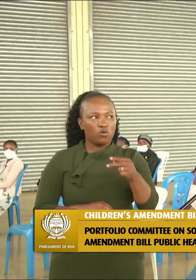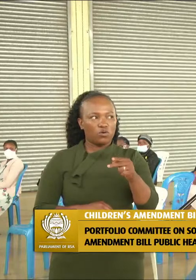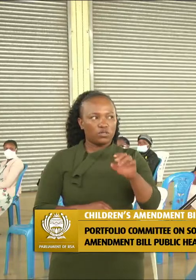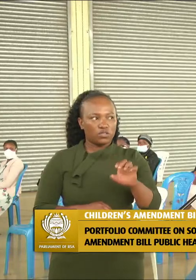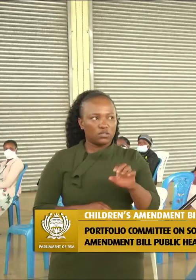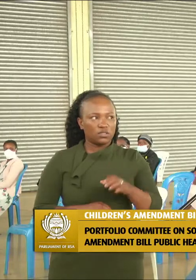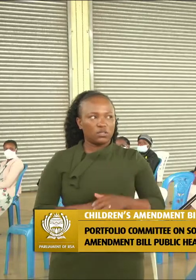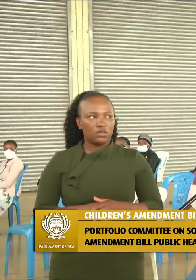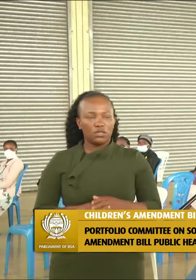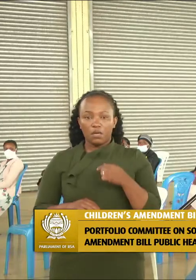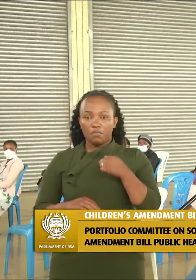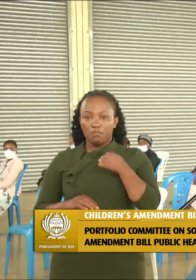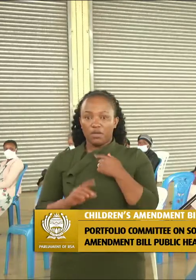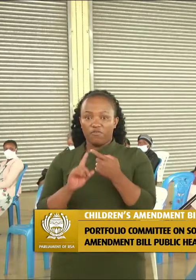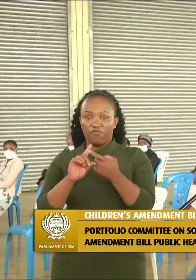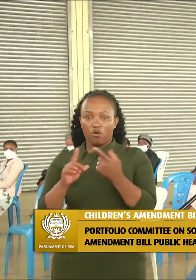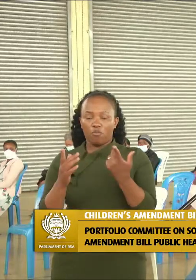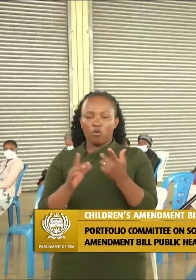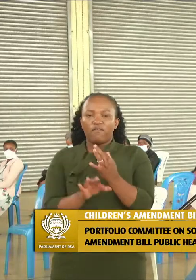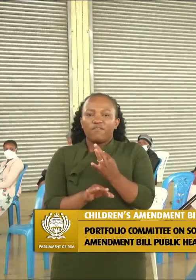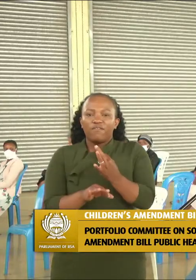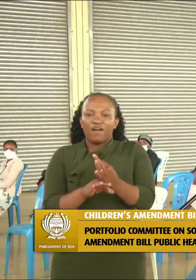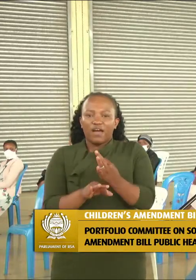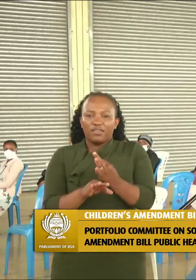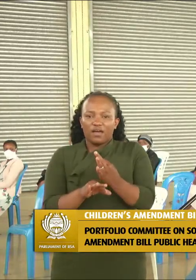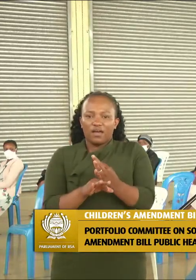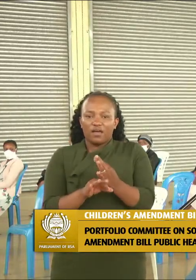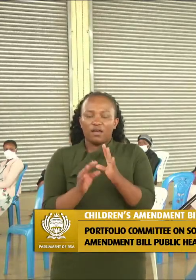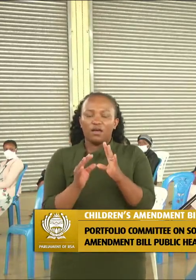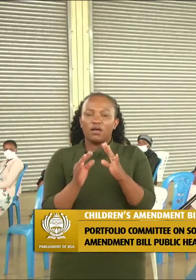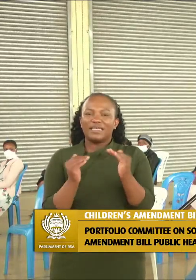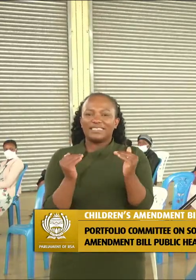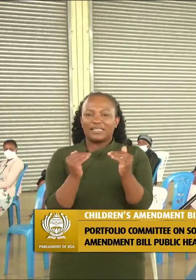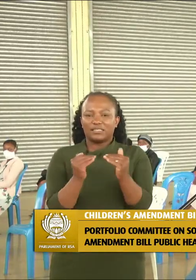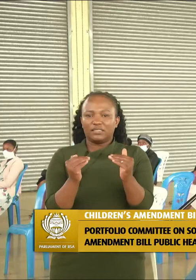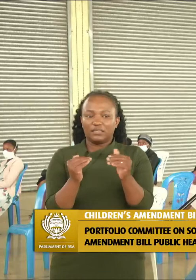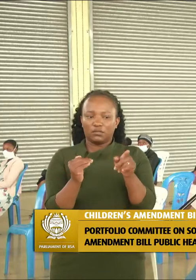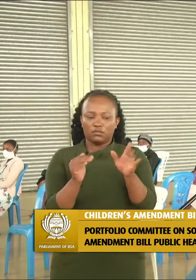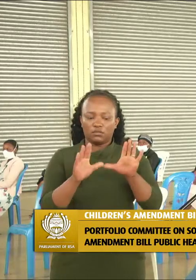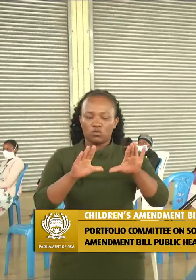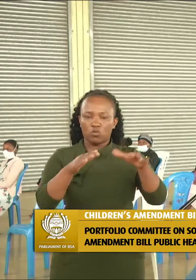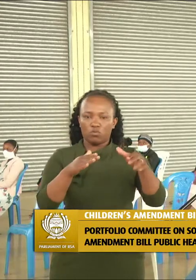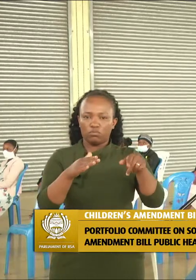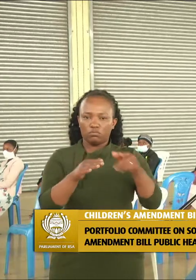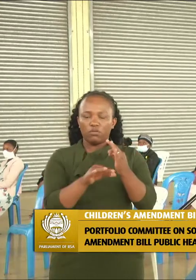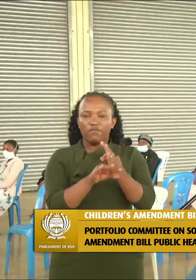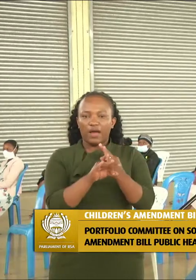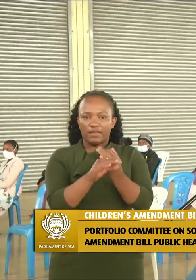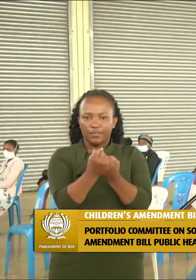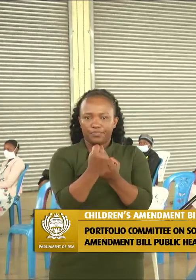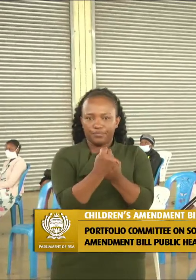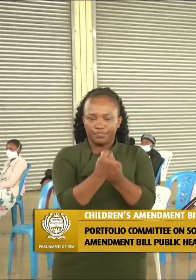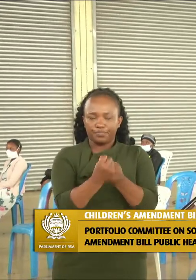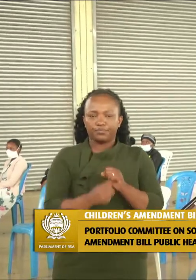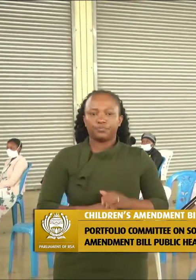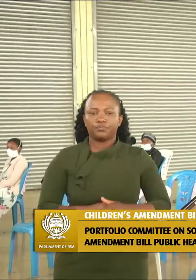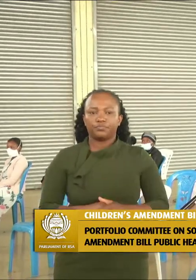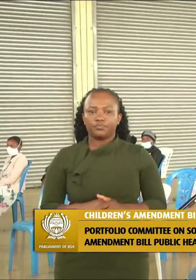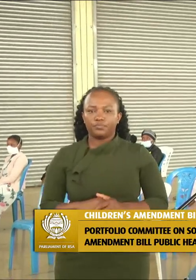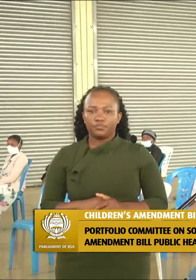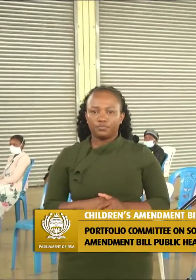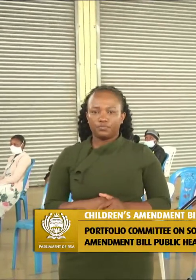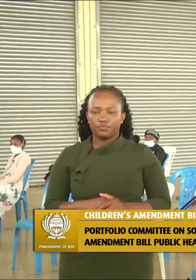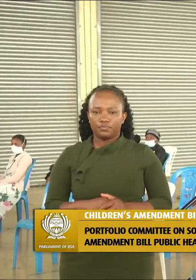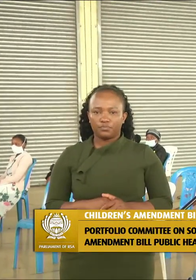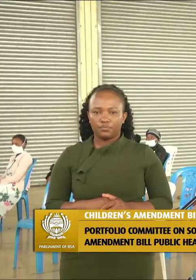from Fathers for Justice, which is a support group for fathers. Ngiqhamuka kobaba bobulungisa